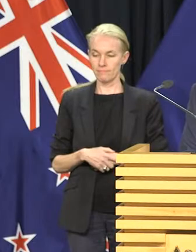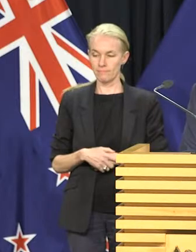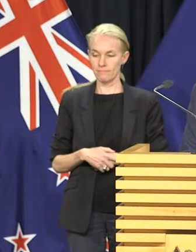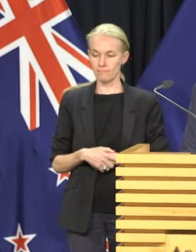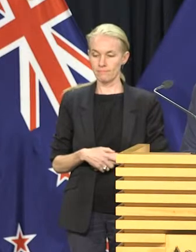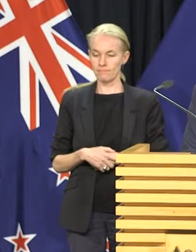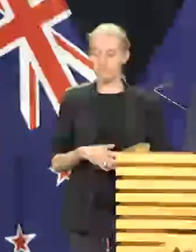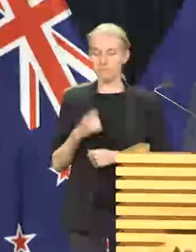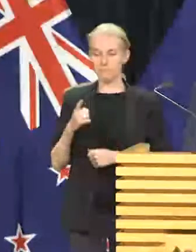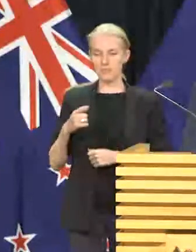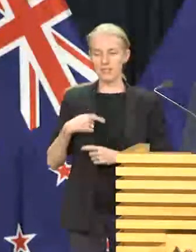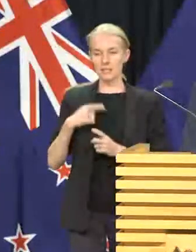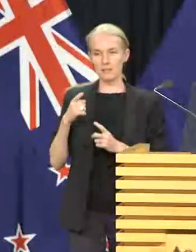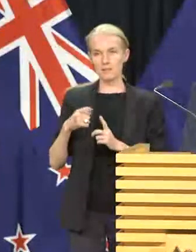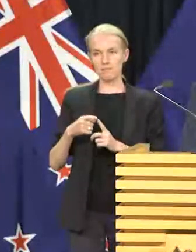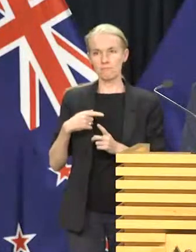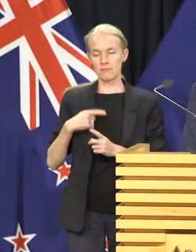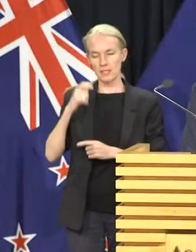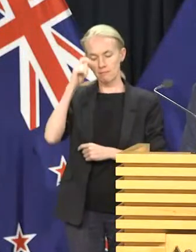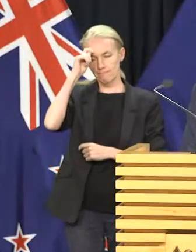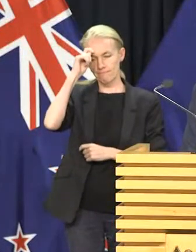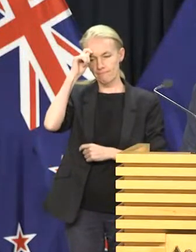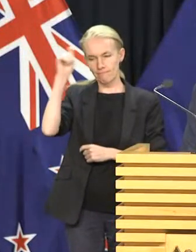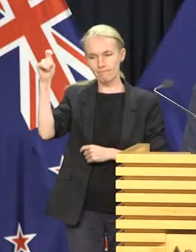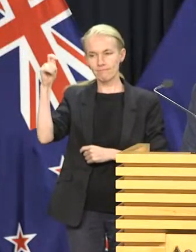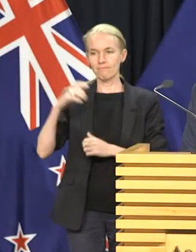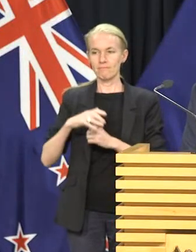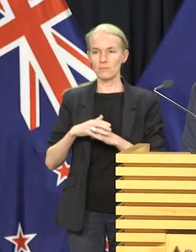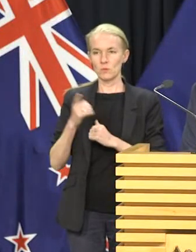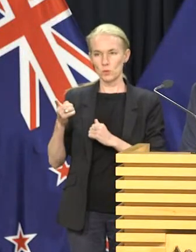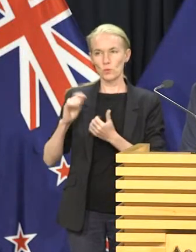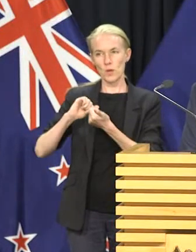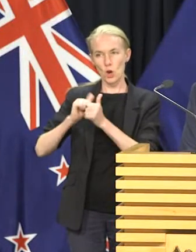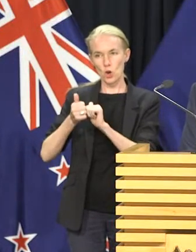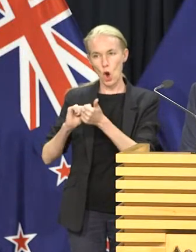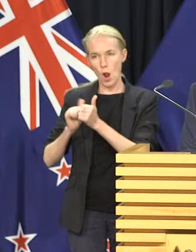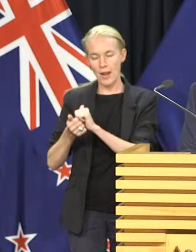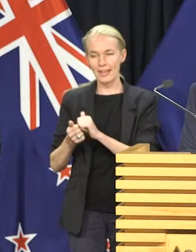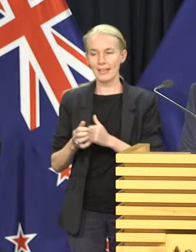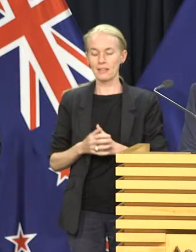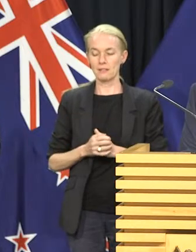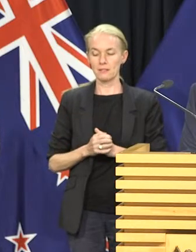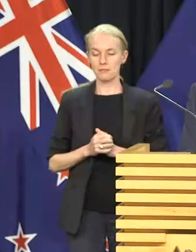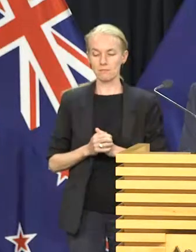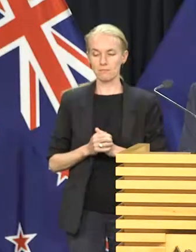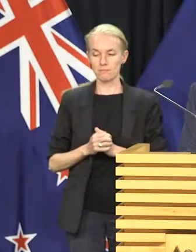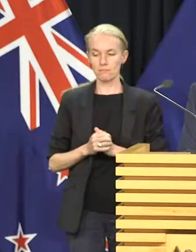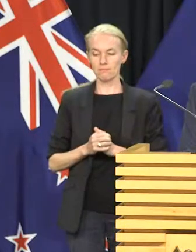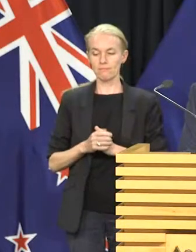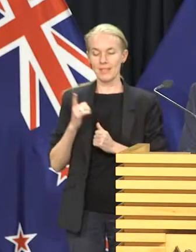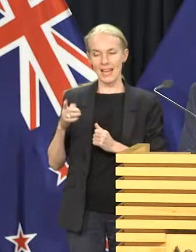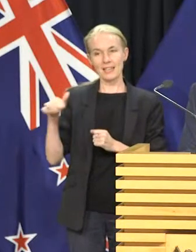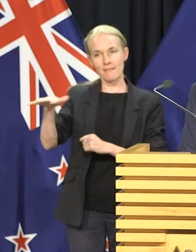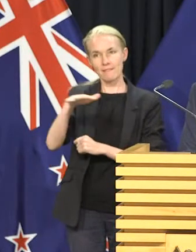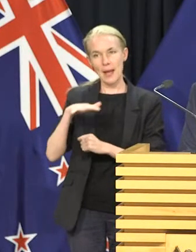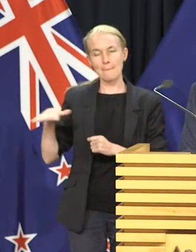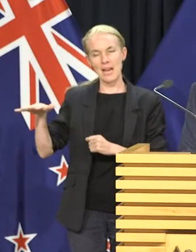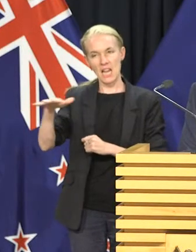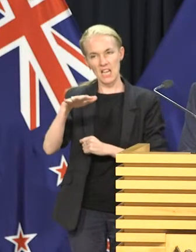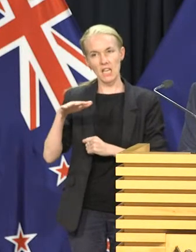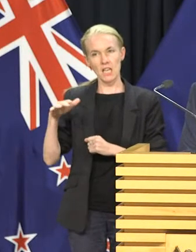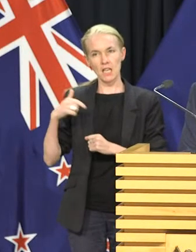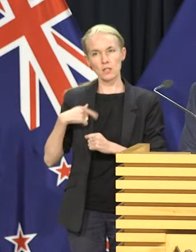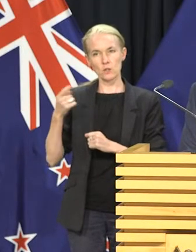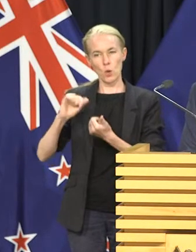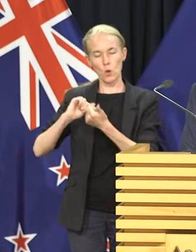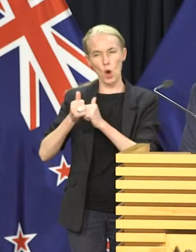Allen, ko reira tunu o ka whakaaro, me oku mihi katoa I tēnei wā ki runga iaia me tōna whānau. First of all, greetings